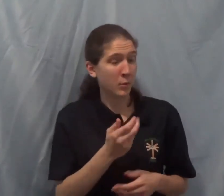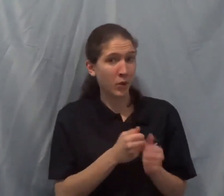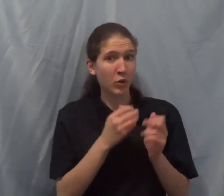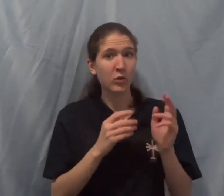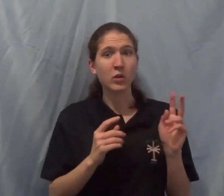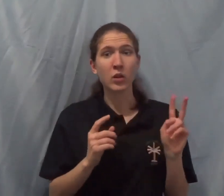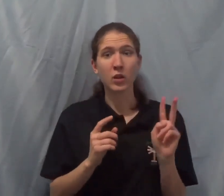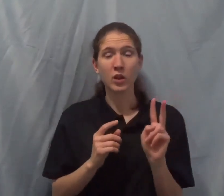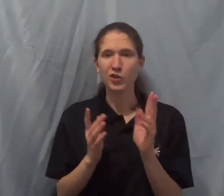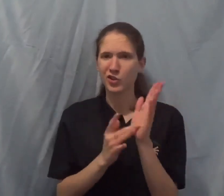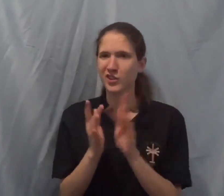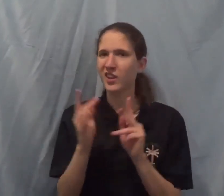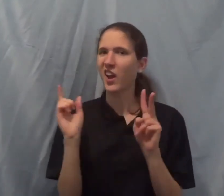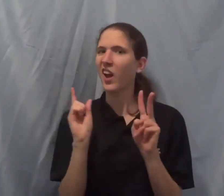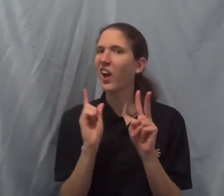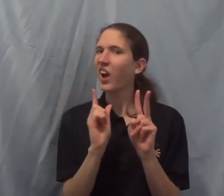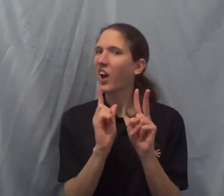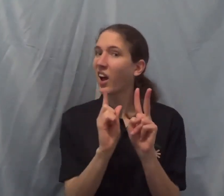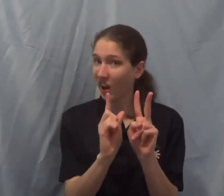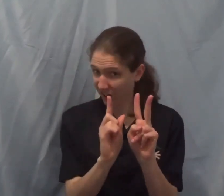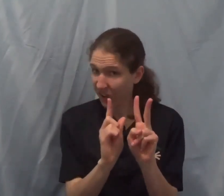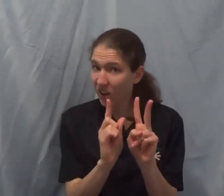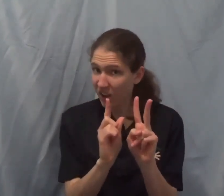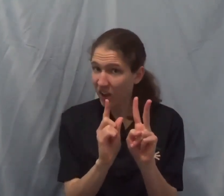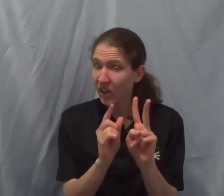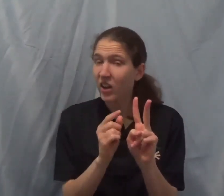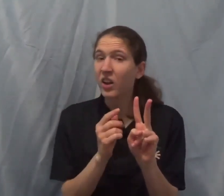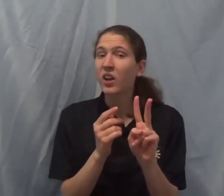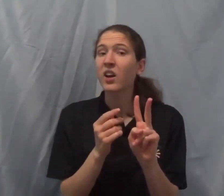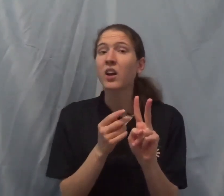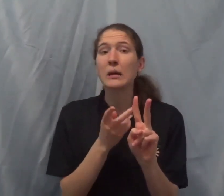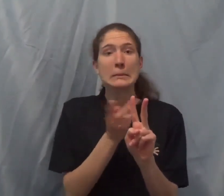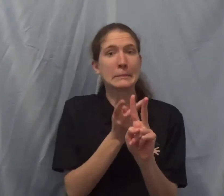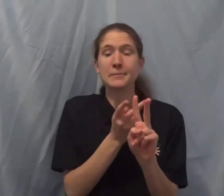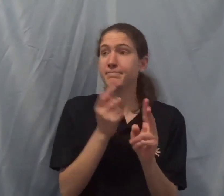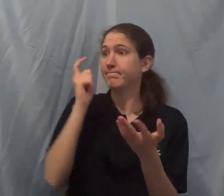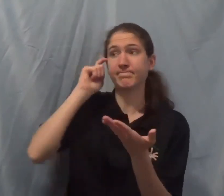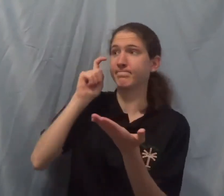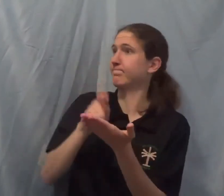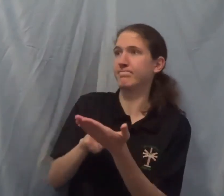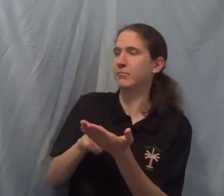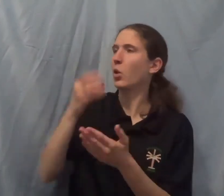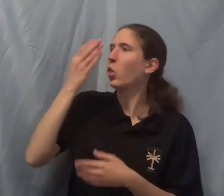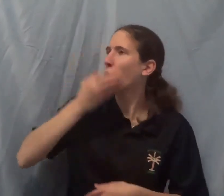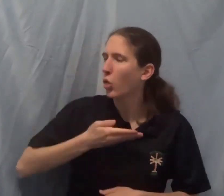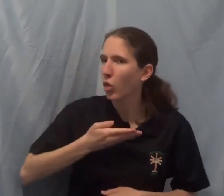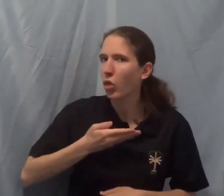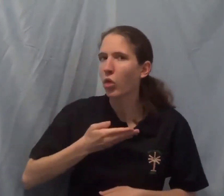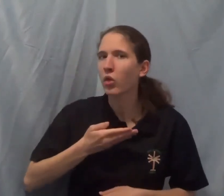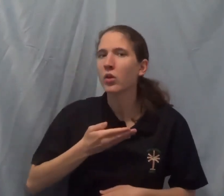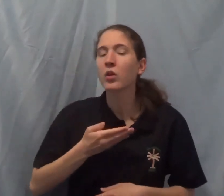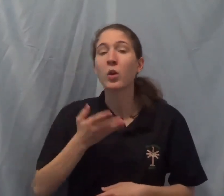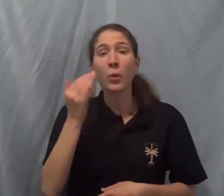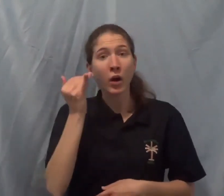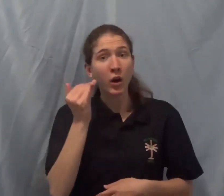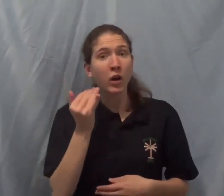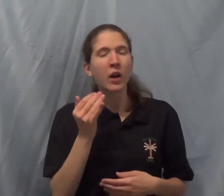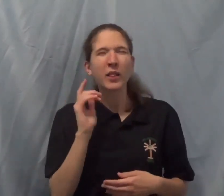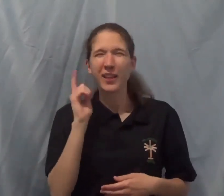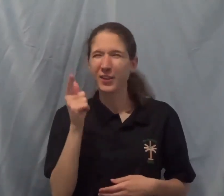eyes were kept from recognizing him. He's preparing his disciples to deal with him when they can't see him. So the resurrection is sort of a transition